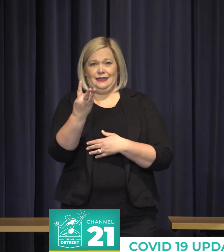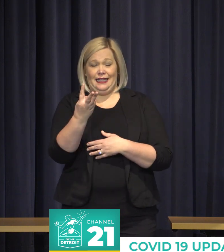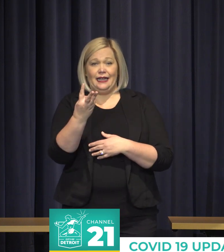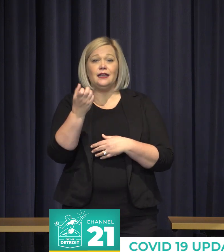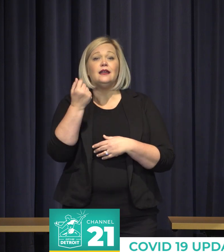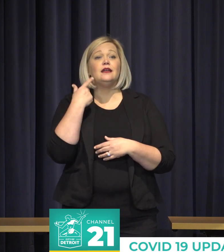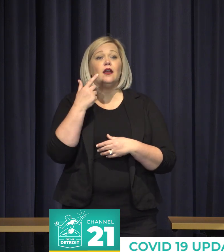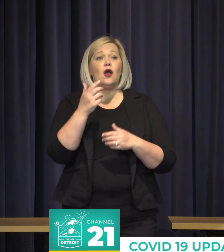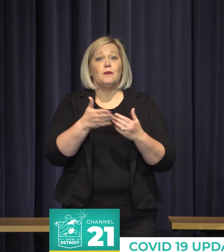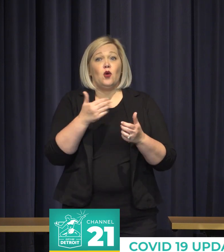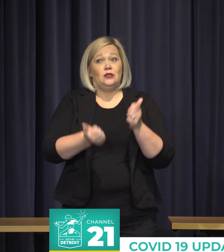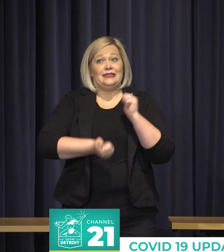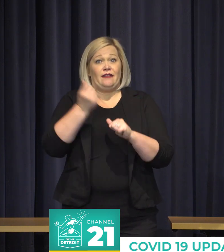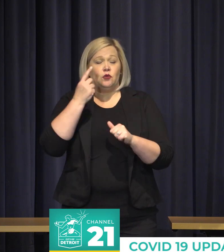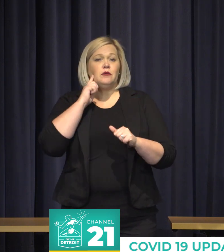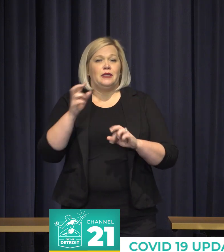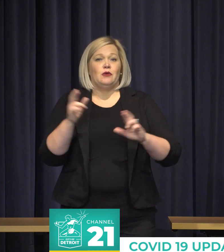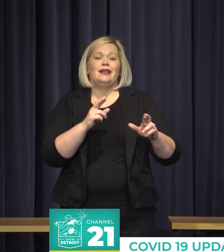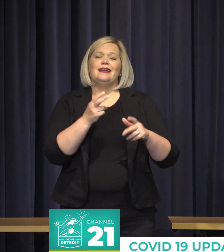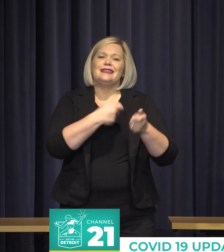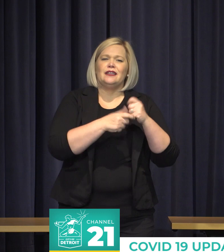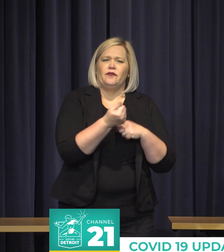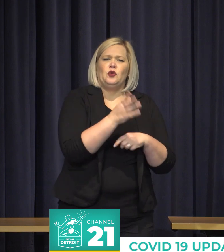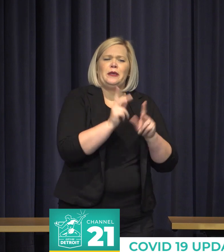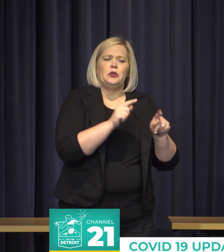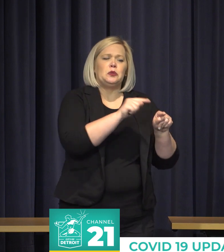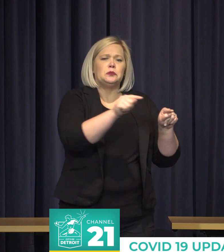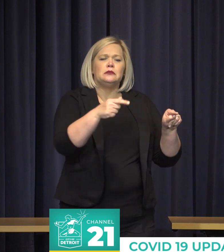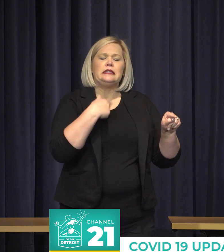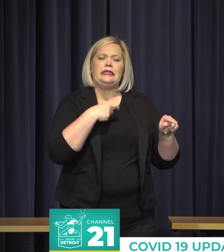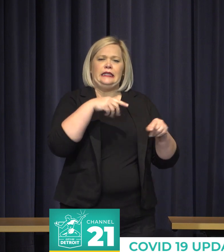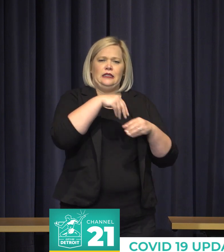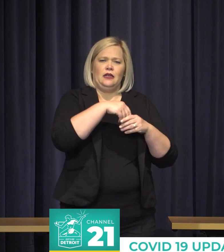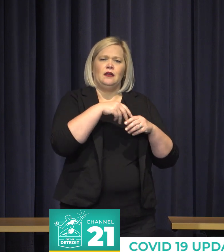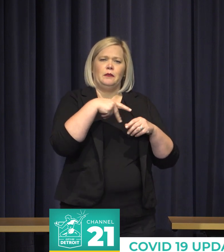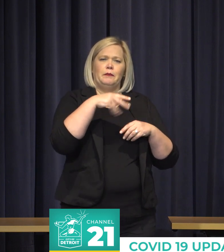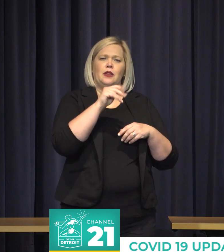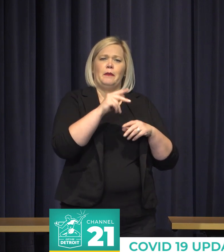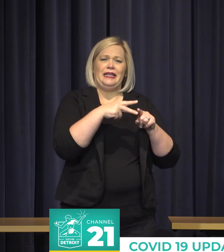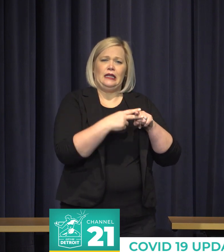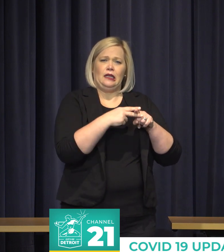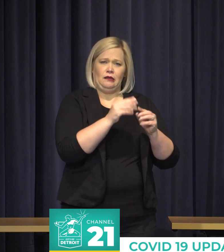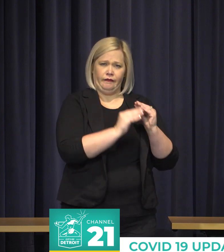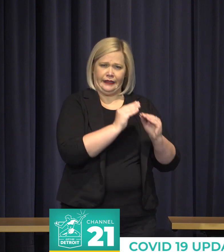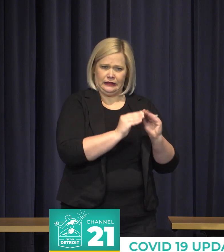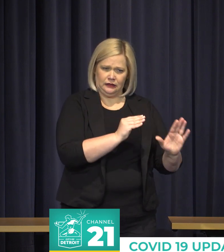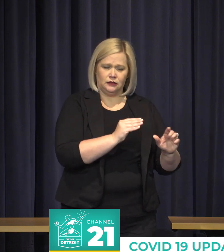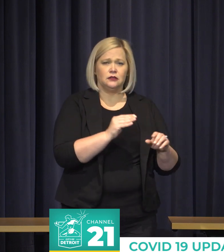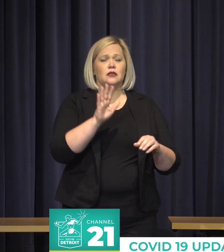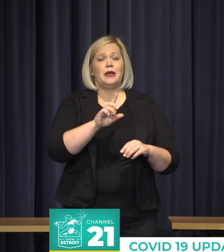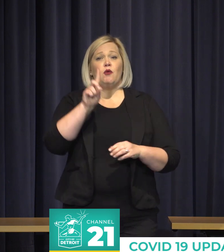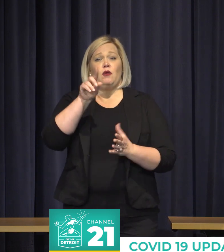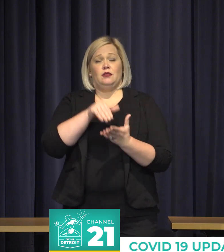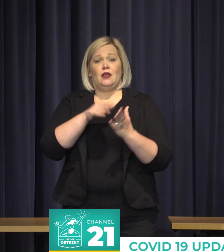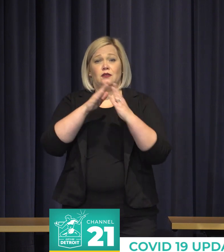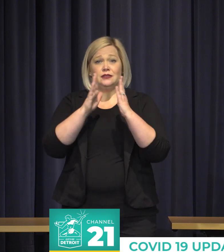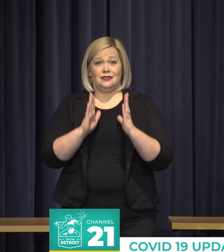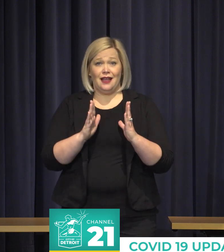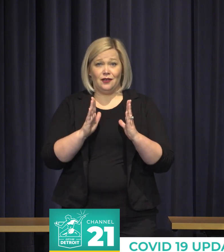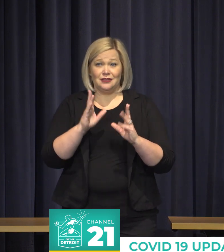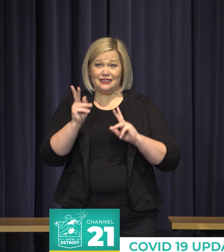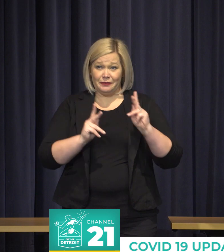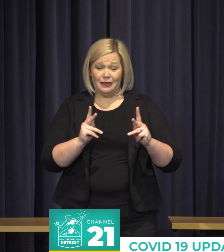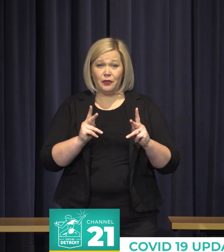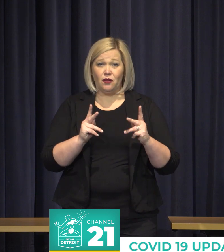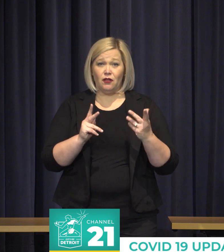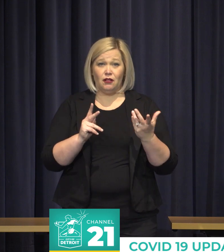who need internal plumbing. It'll be about 1,000 houses that will be turned